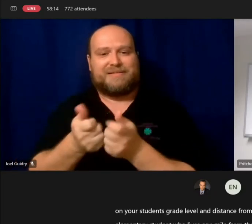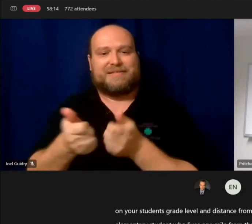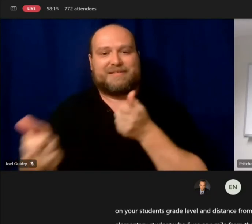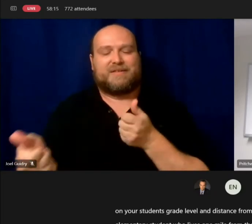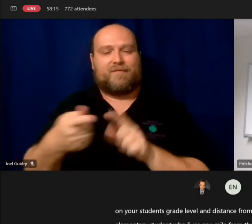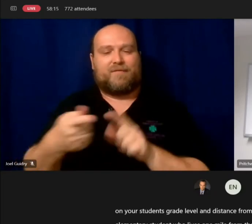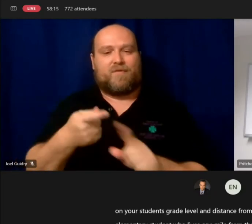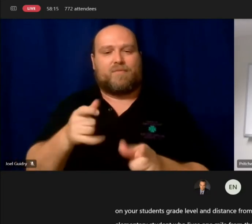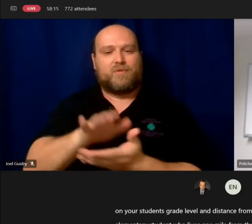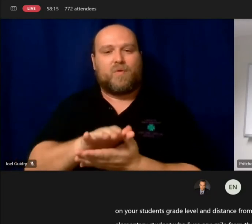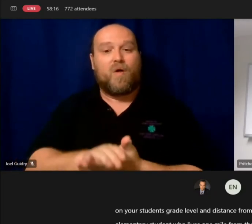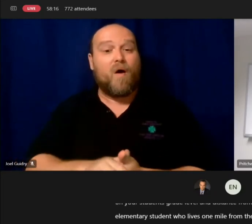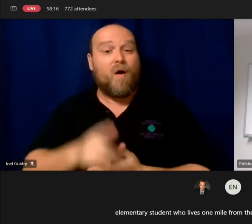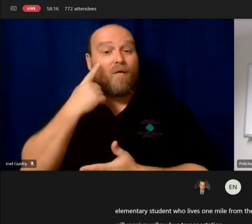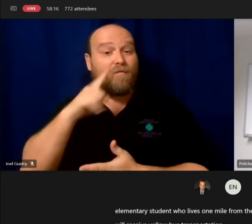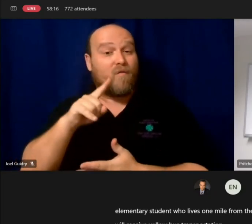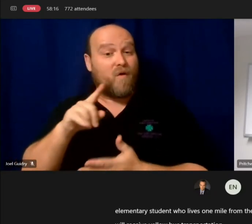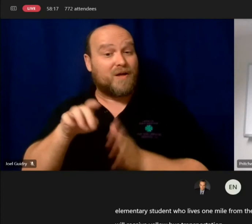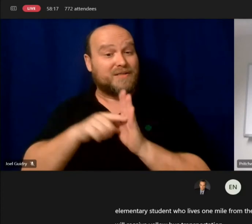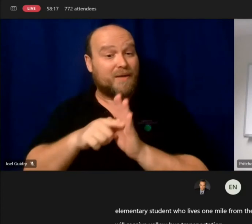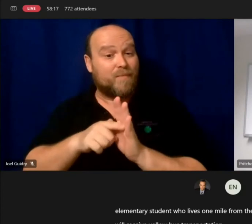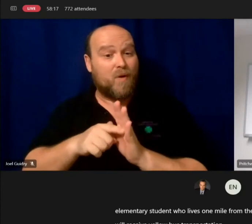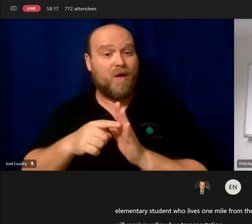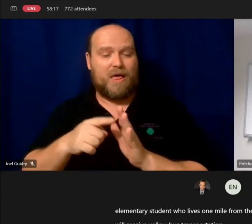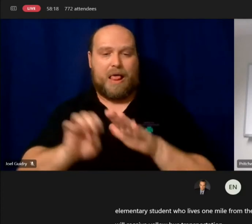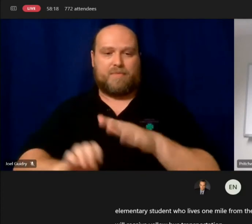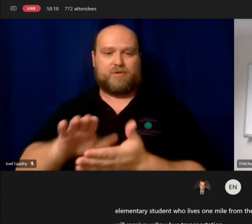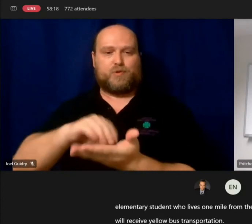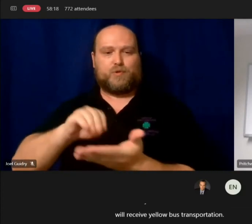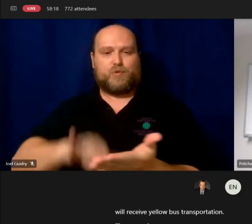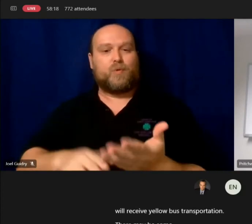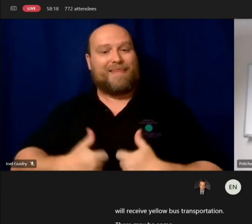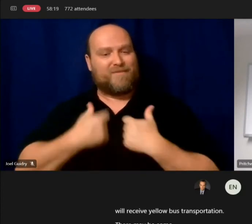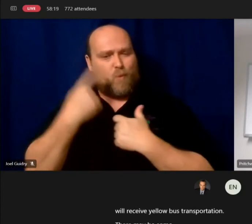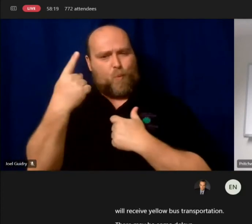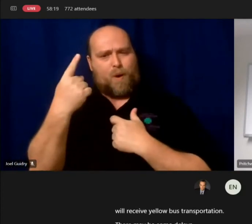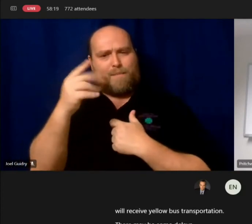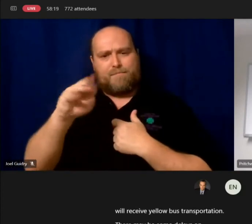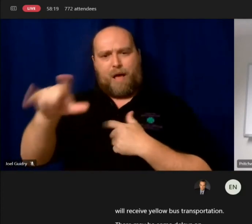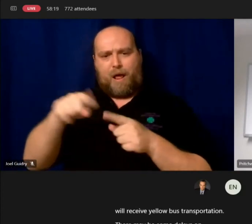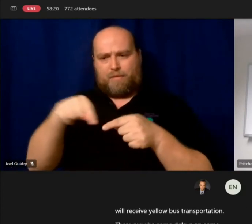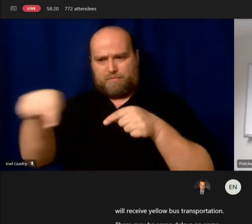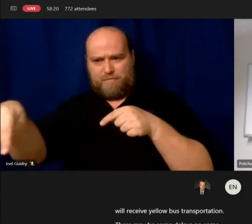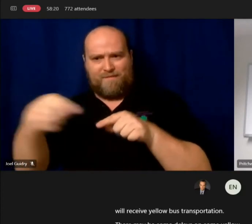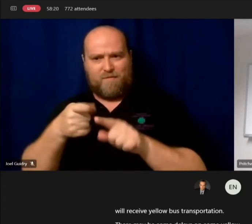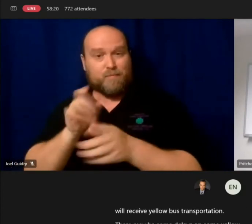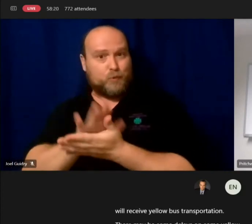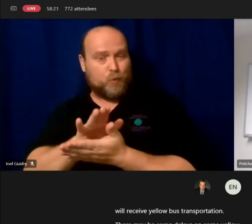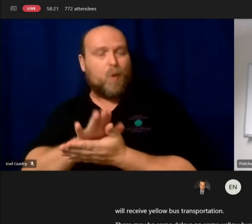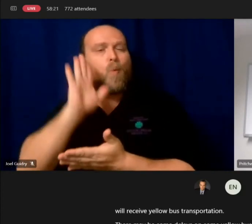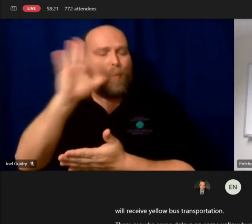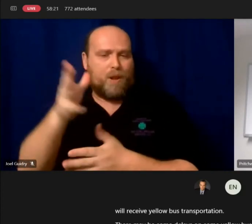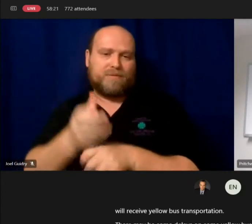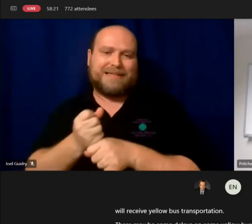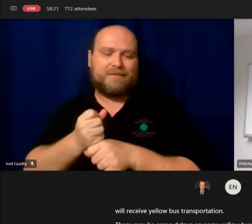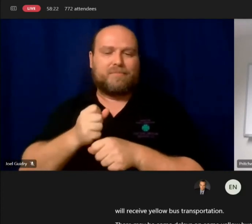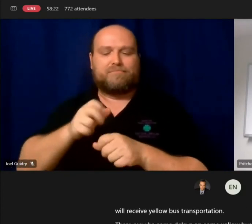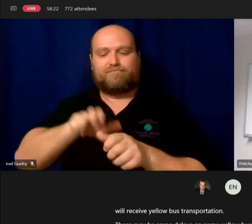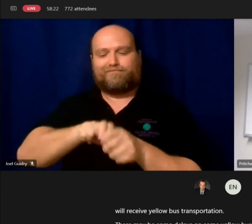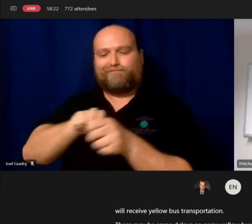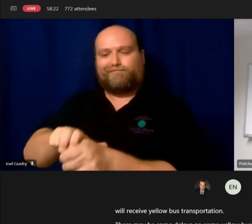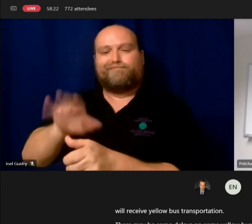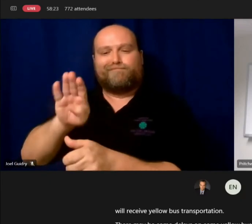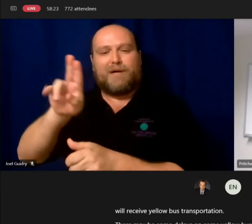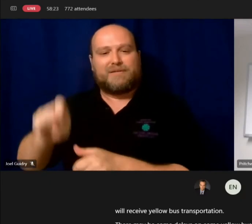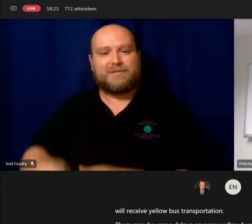transportation. There may be some delays on some yellow bus routes during the start of school, while our vendor First